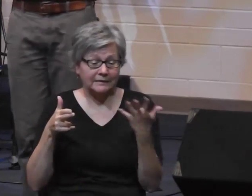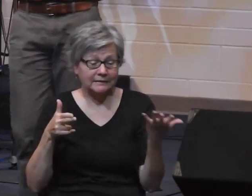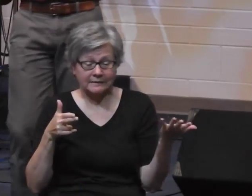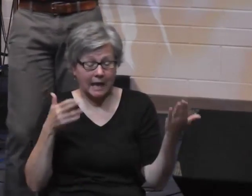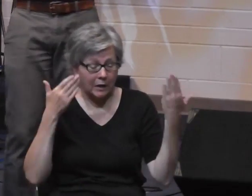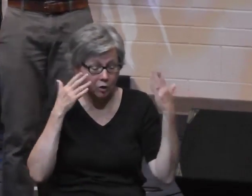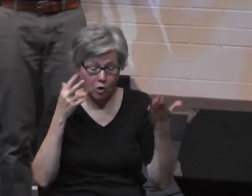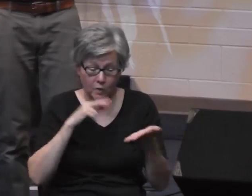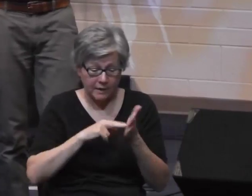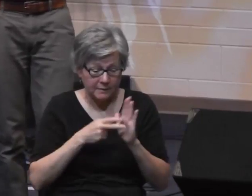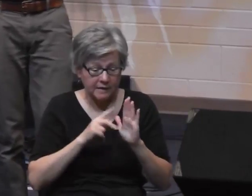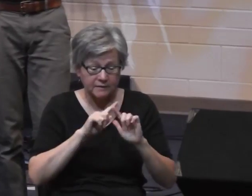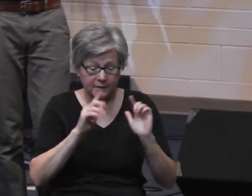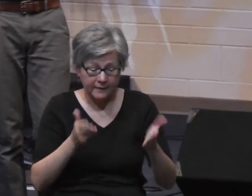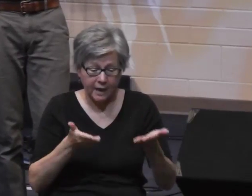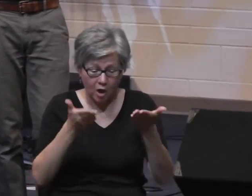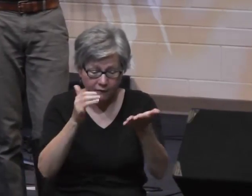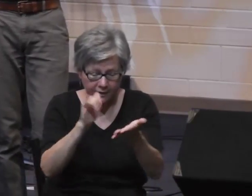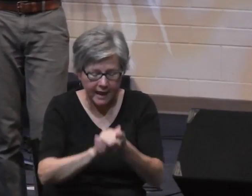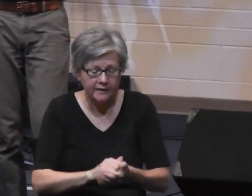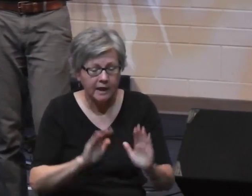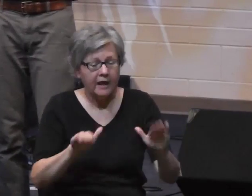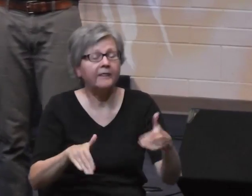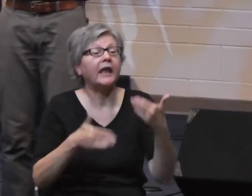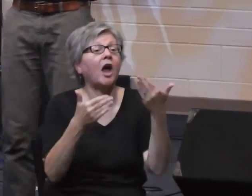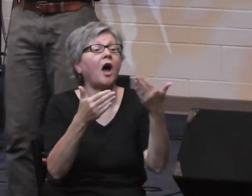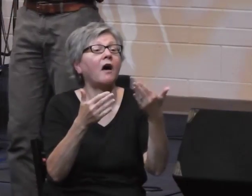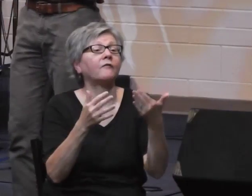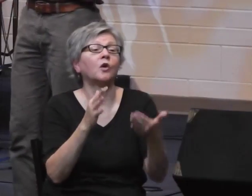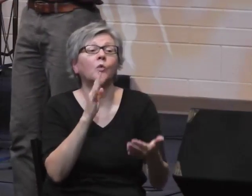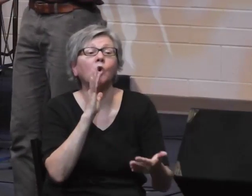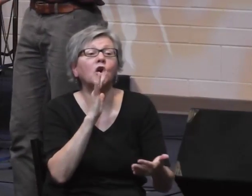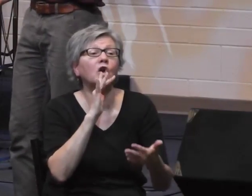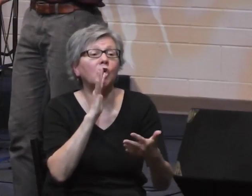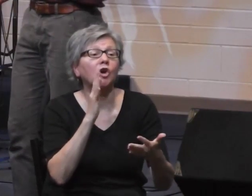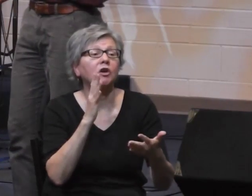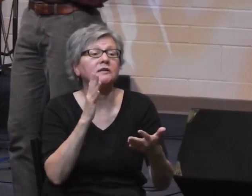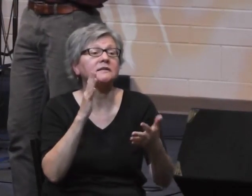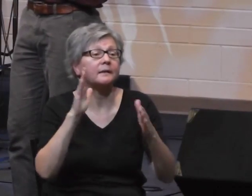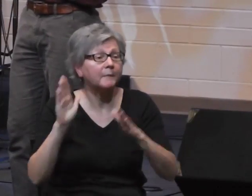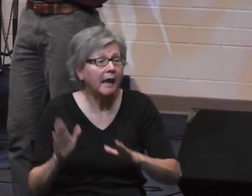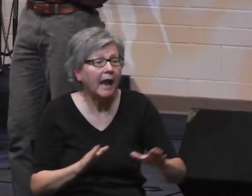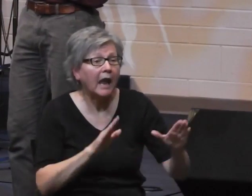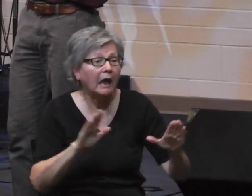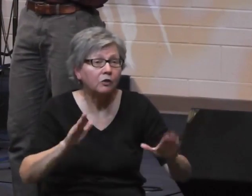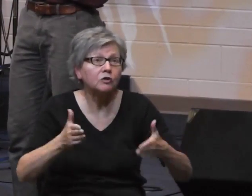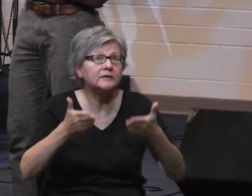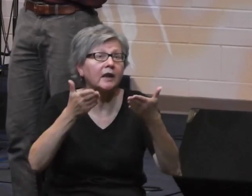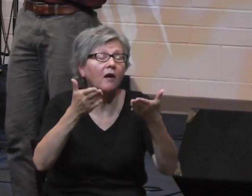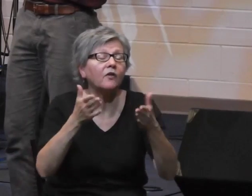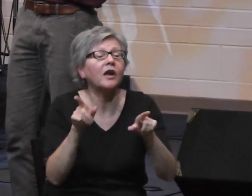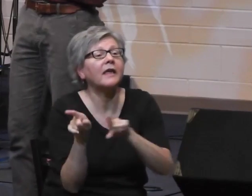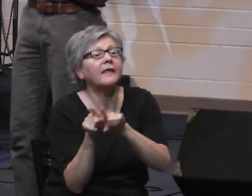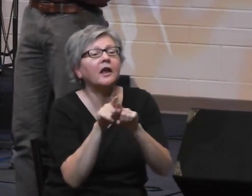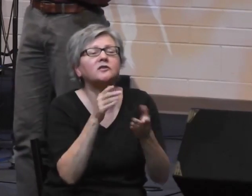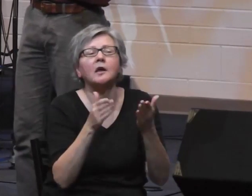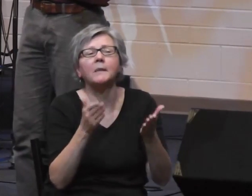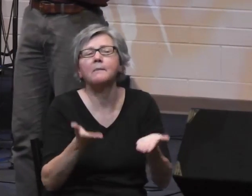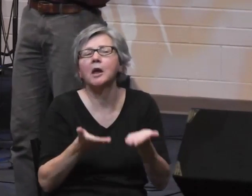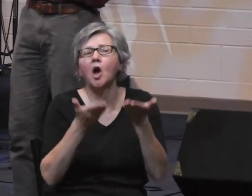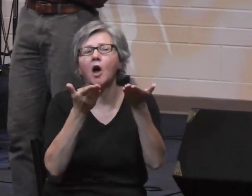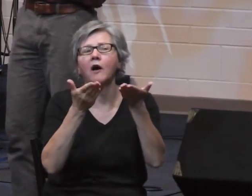think Shamash would like it. They offer ritual words and ritual actions, and they might also offer